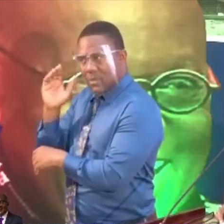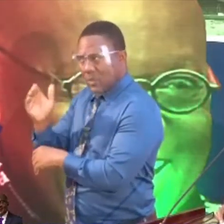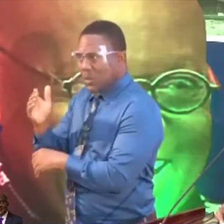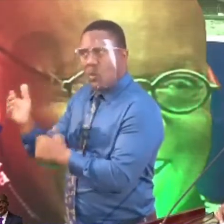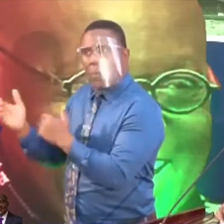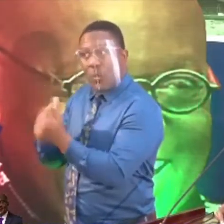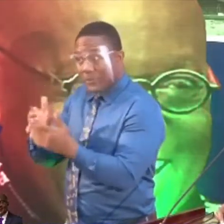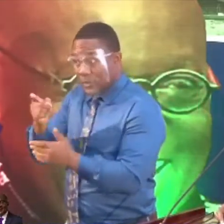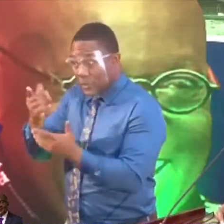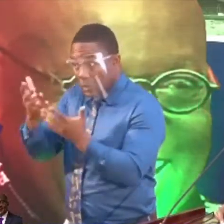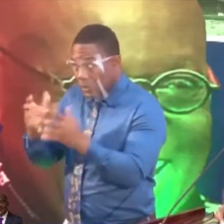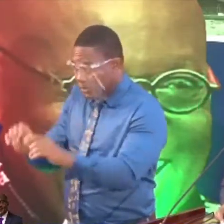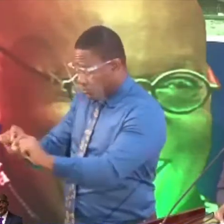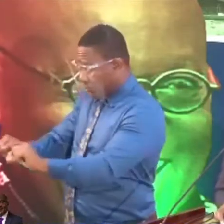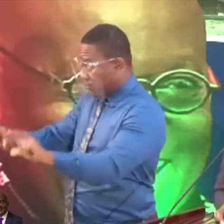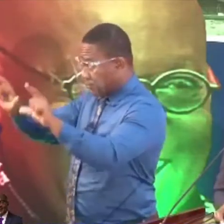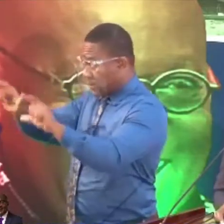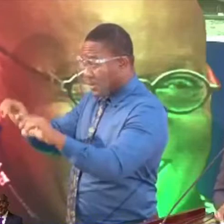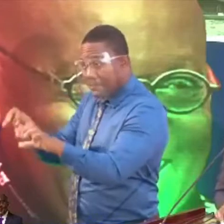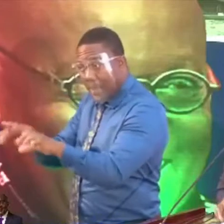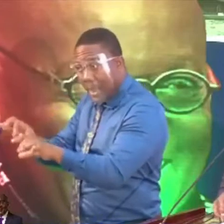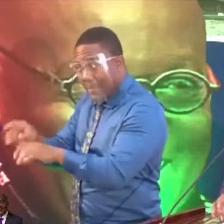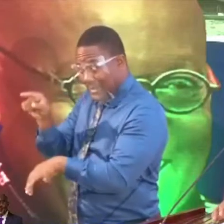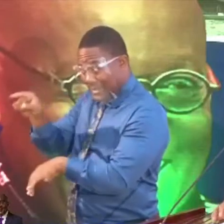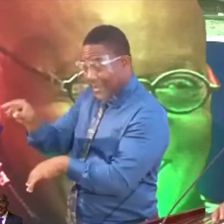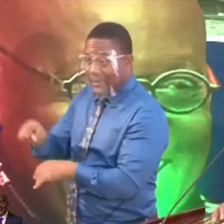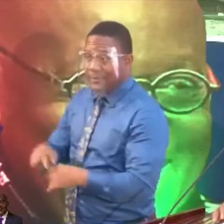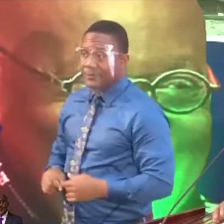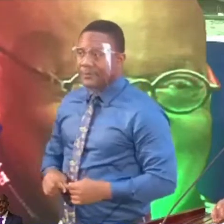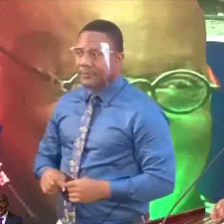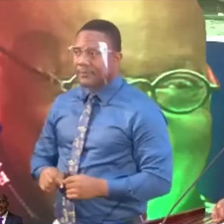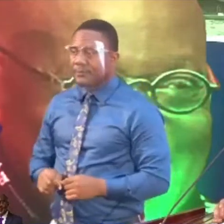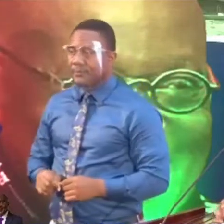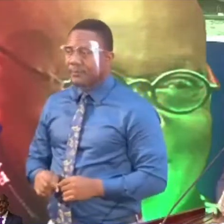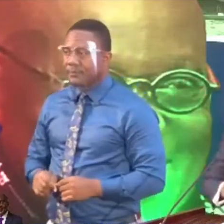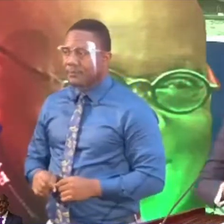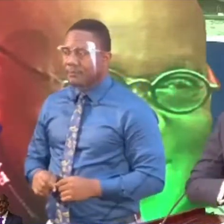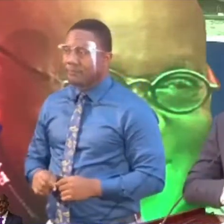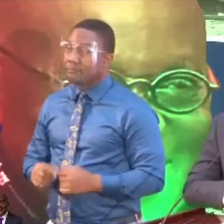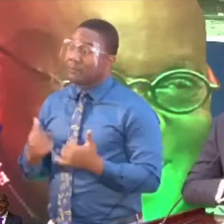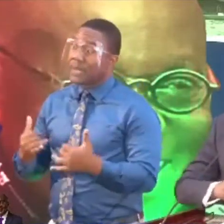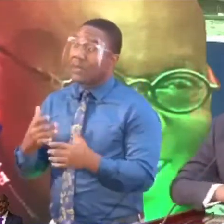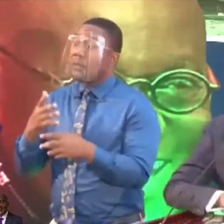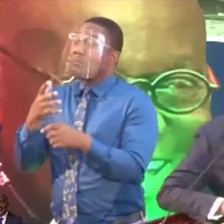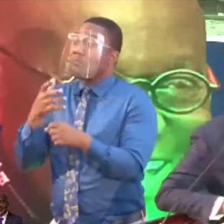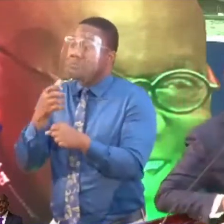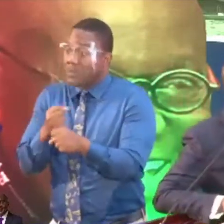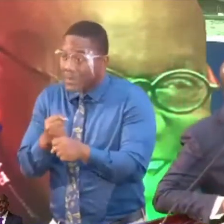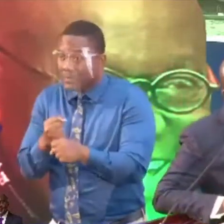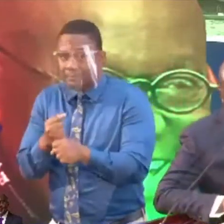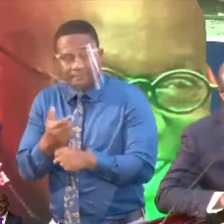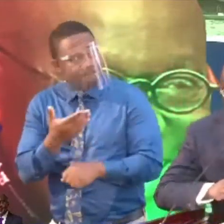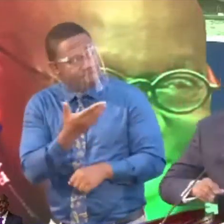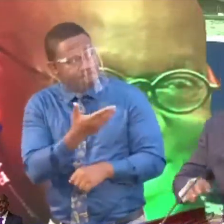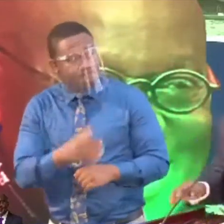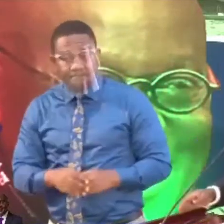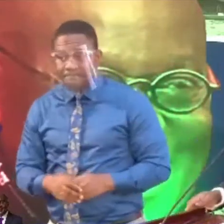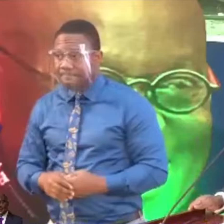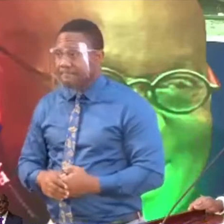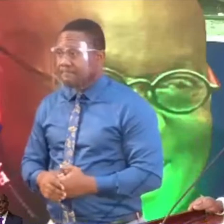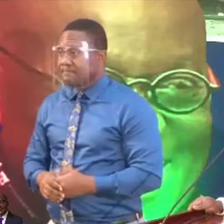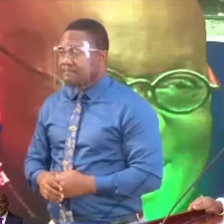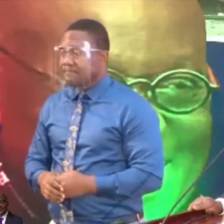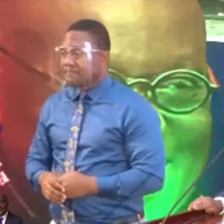tracker database. So let's look at the summary of the national infrastructure that we